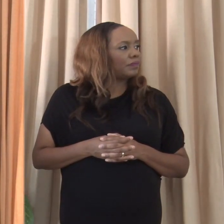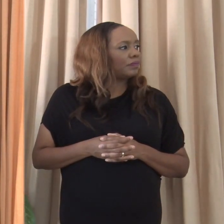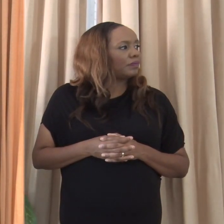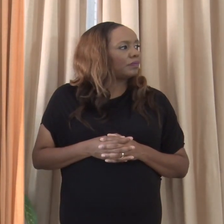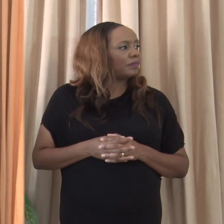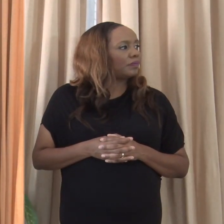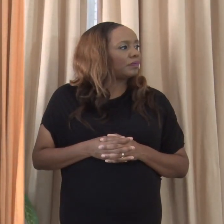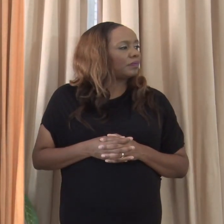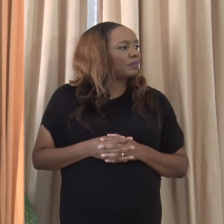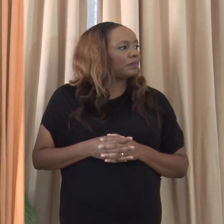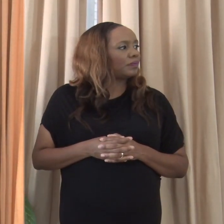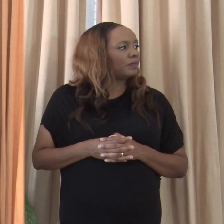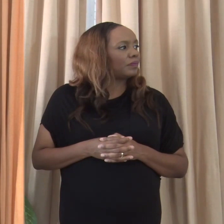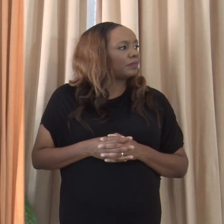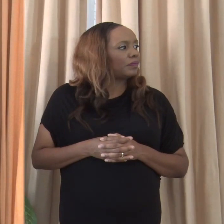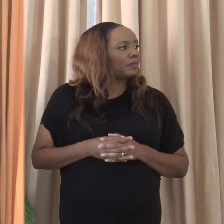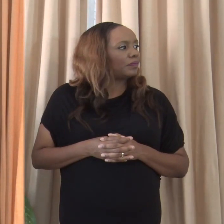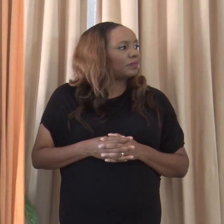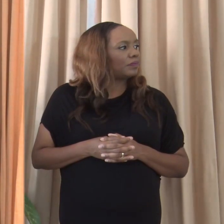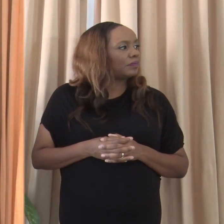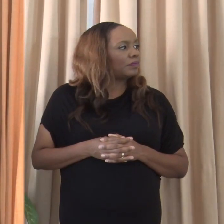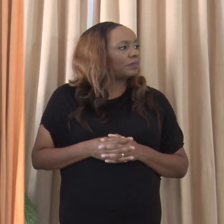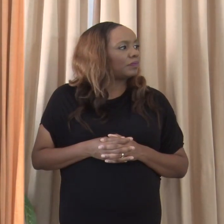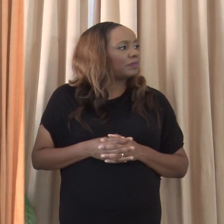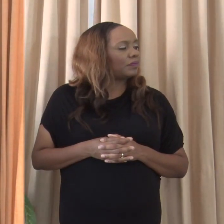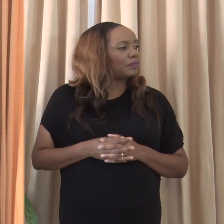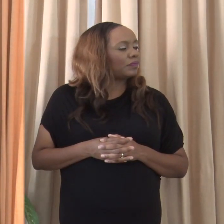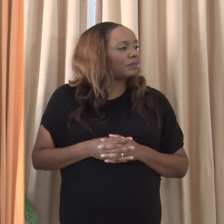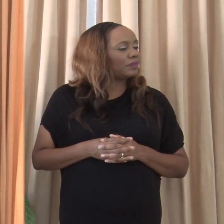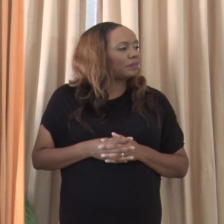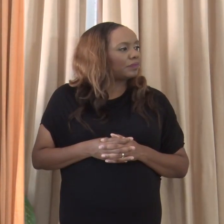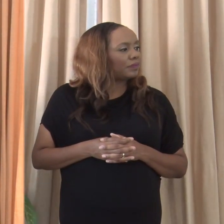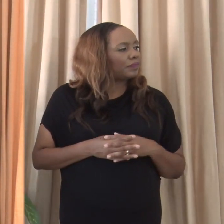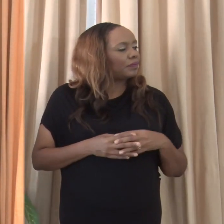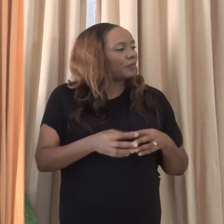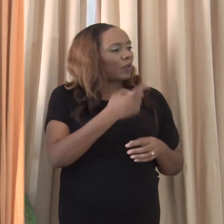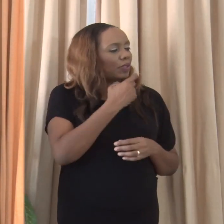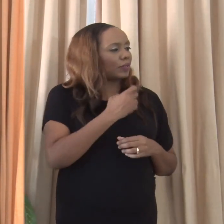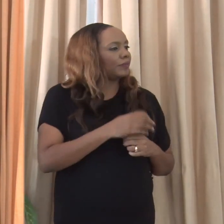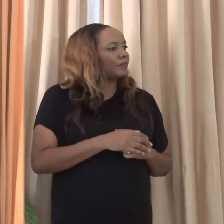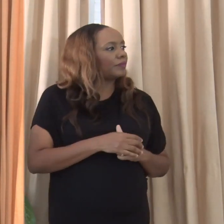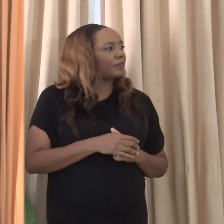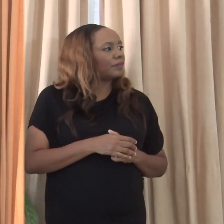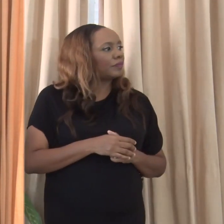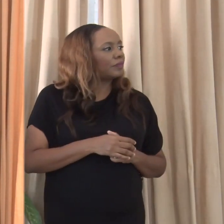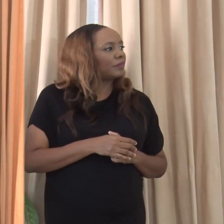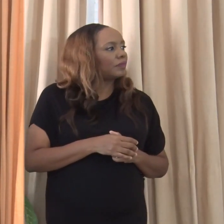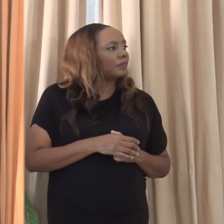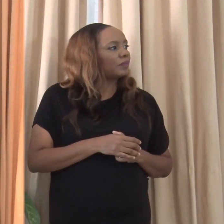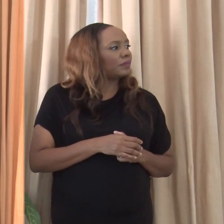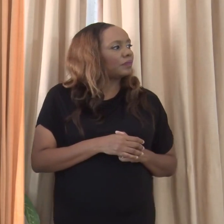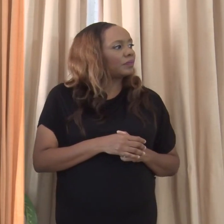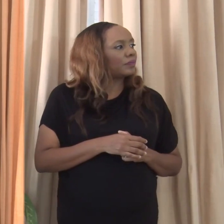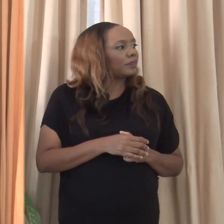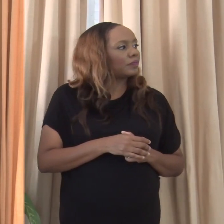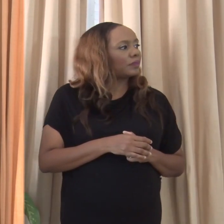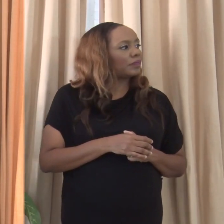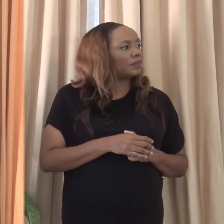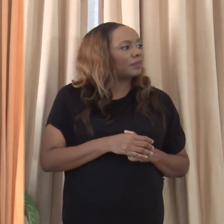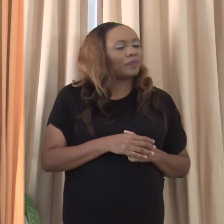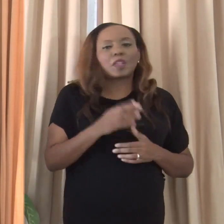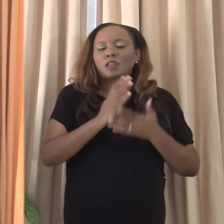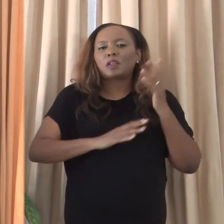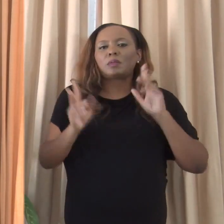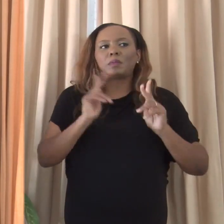Some of the measures that you have outlined today, there's some people who are of the view that many of these more stringent measures should have